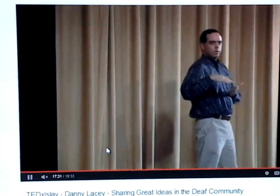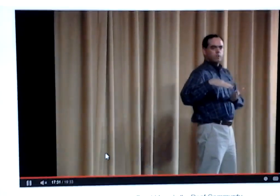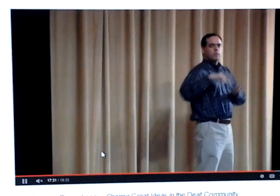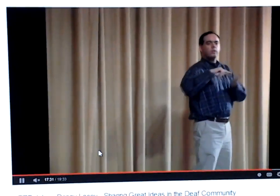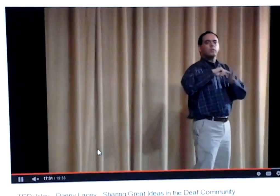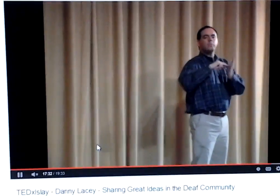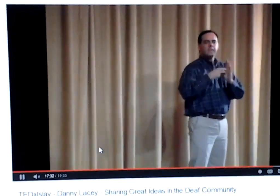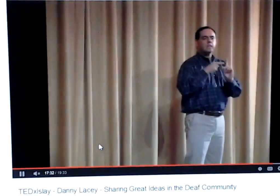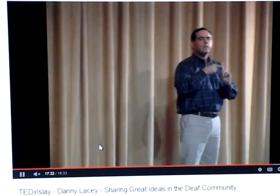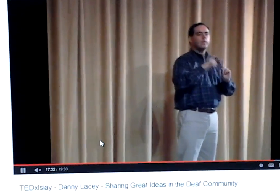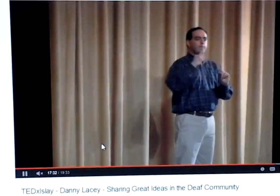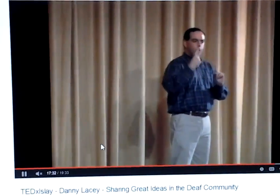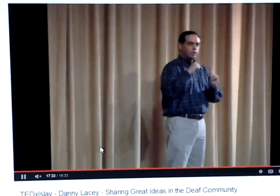interesting.